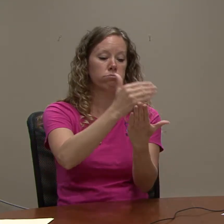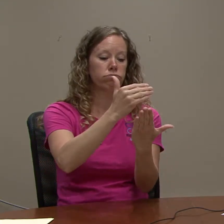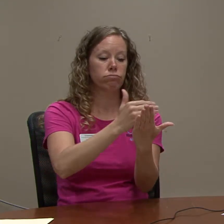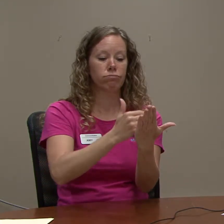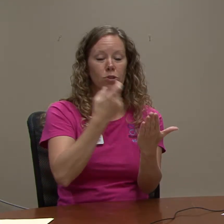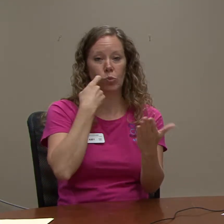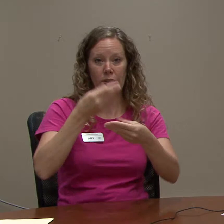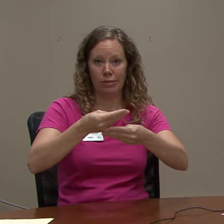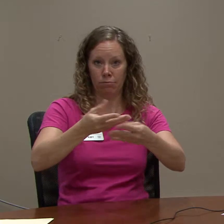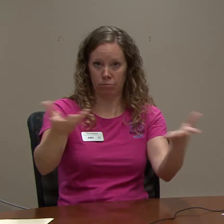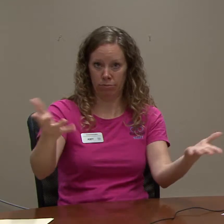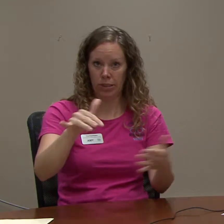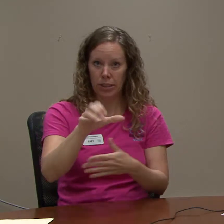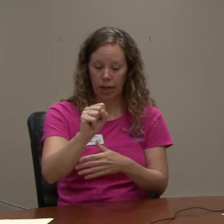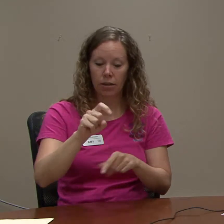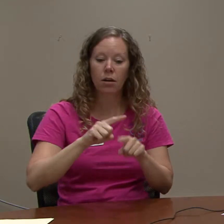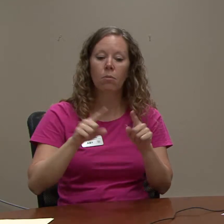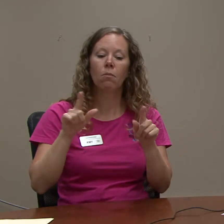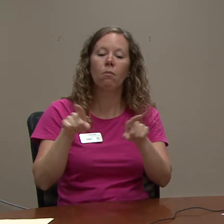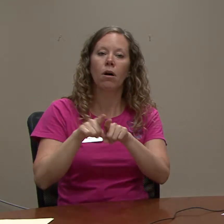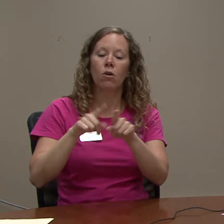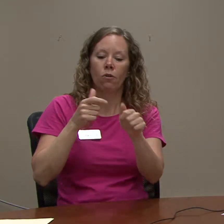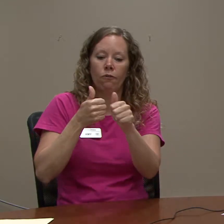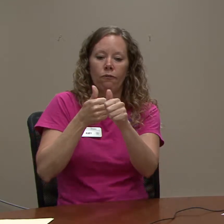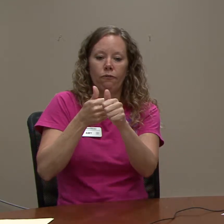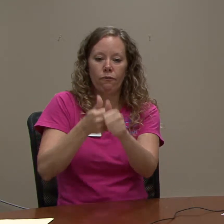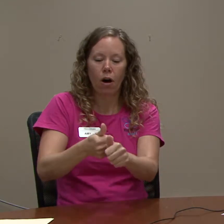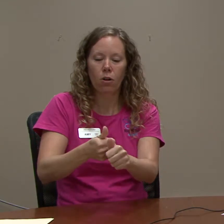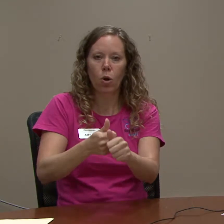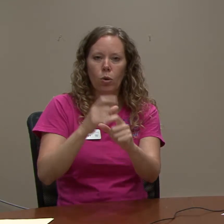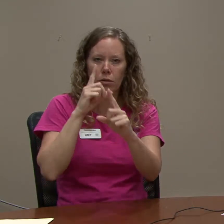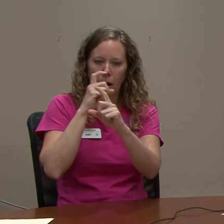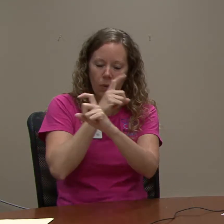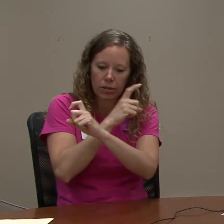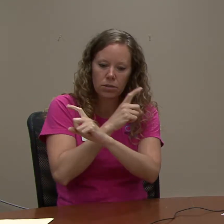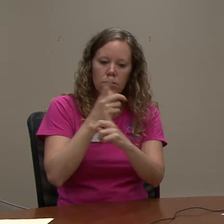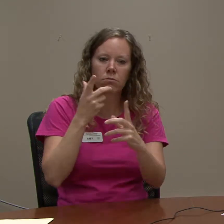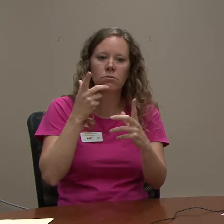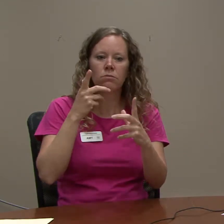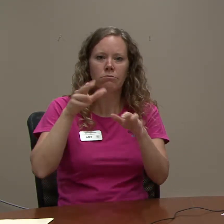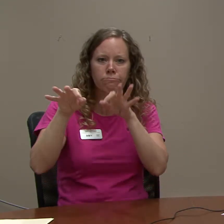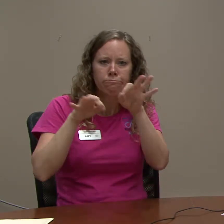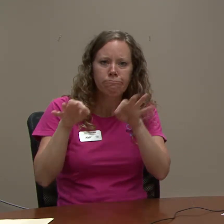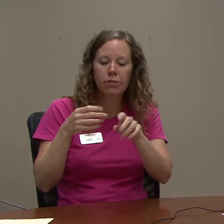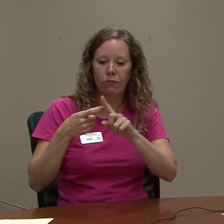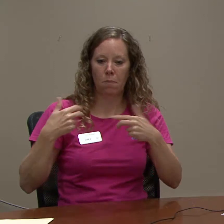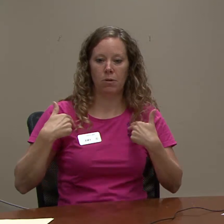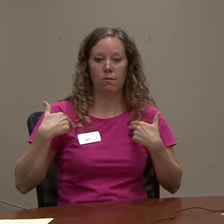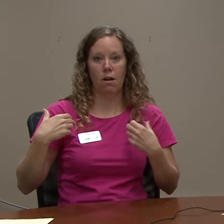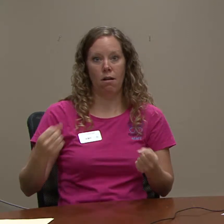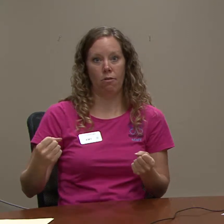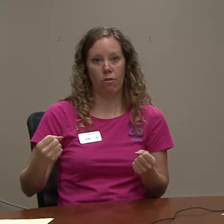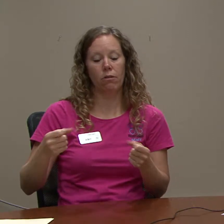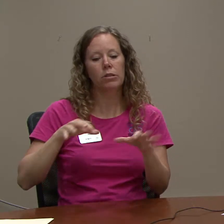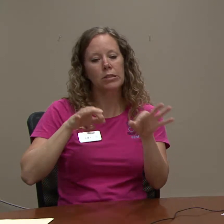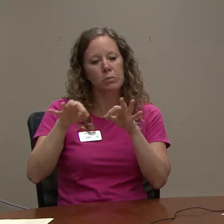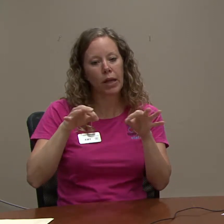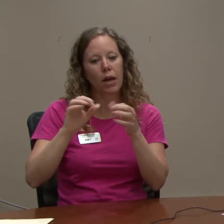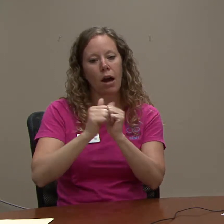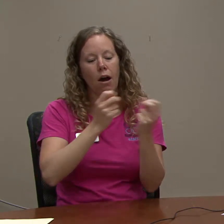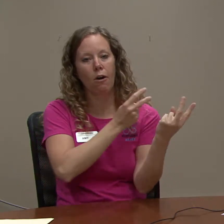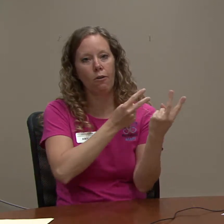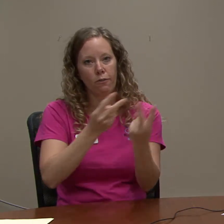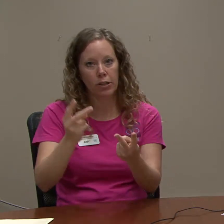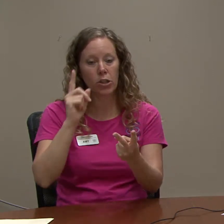distributed to you, but we also needed to follow a very comprehensive directive from the ministry regarding